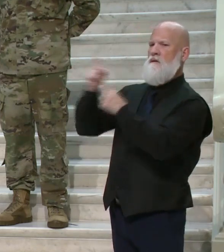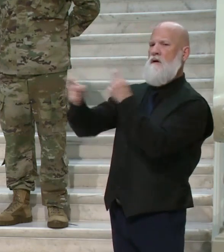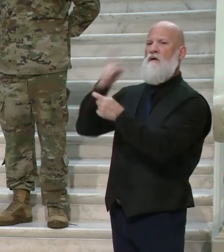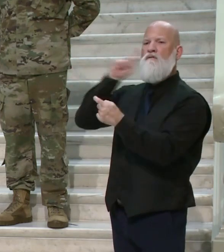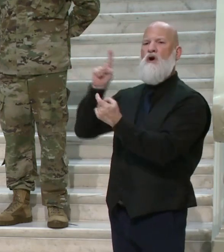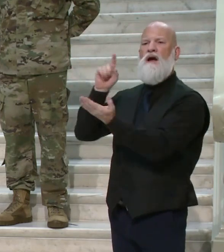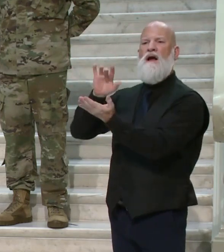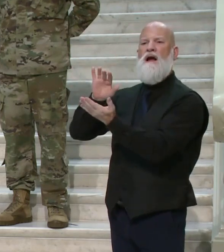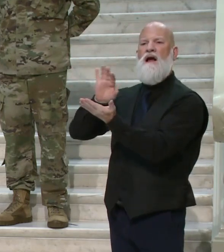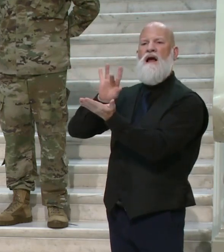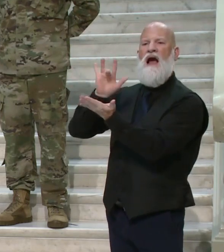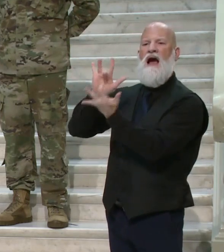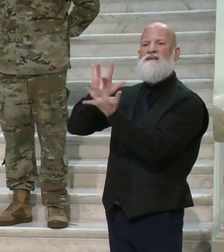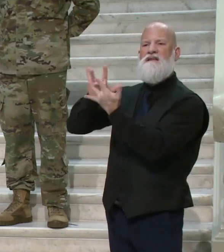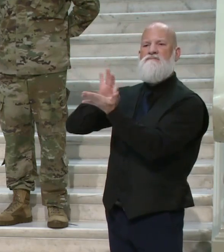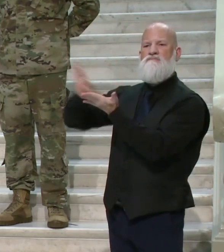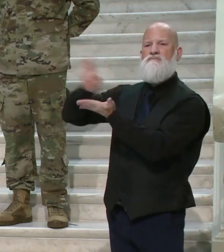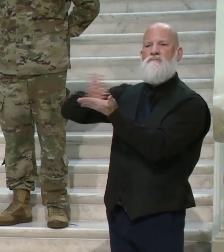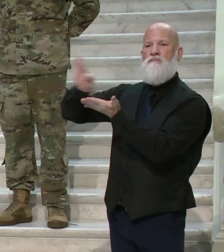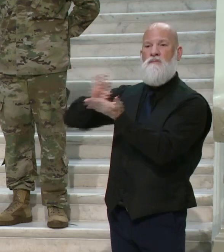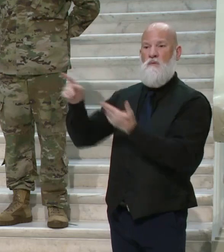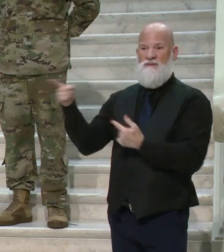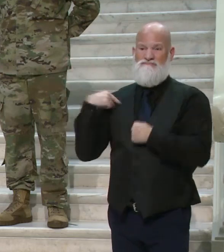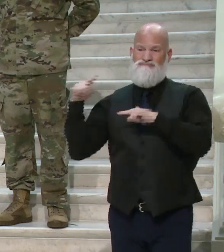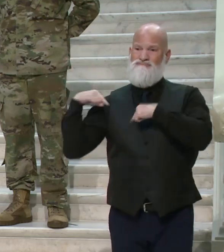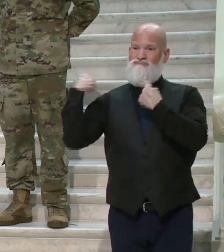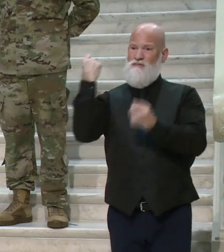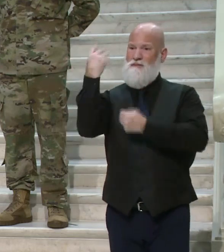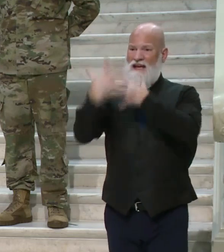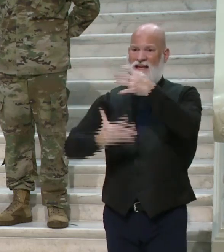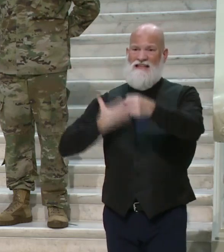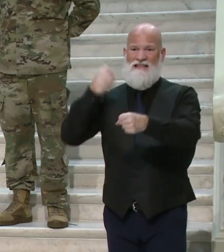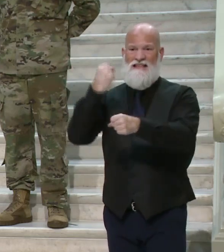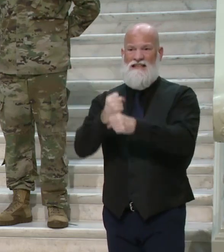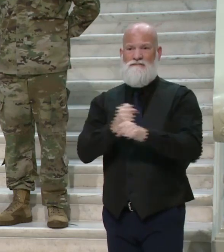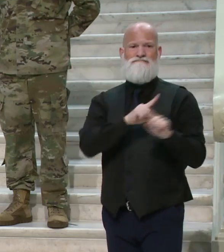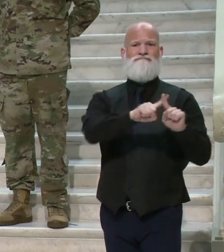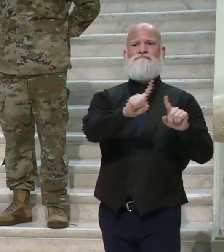doing contact tracing for years for many infectious diseases,